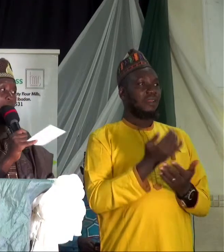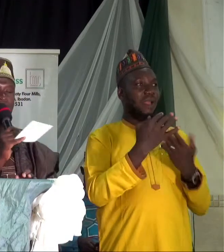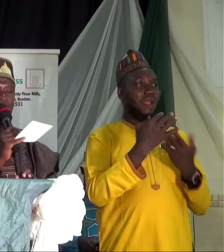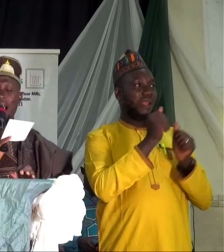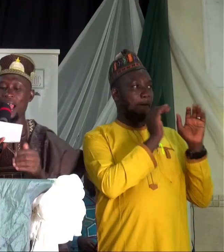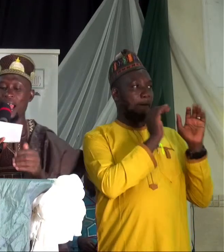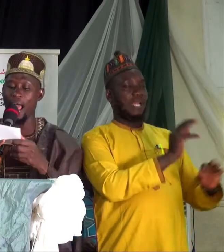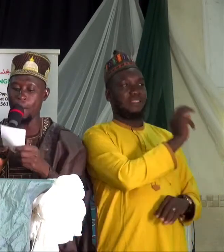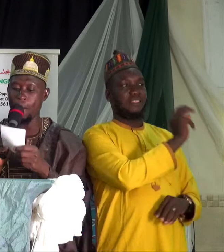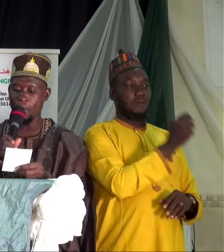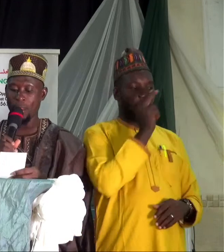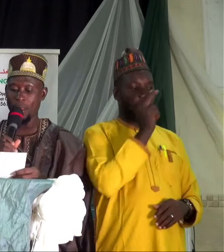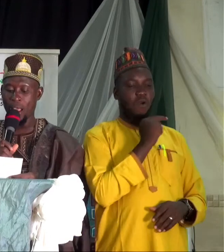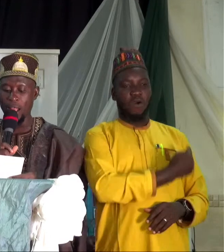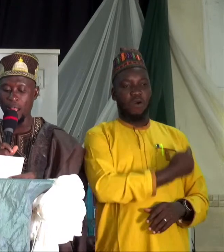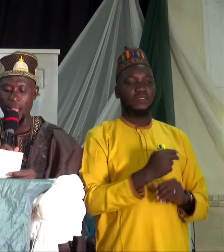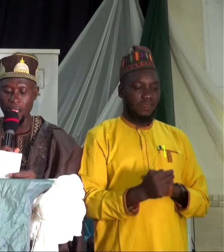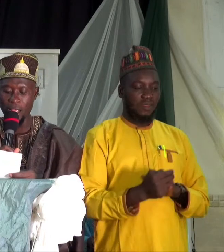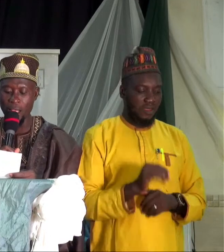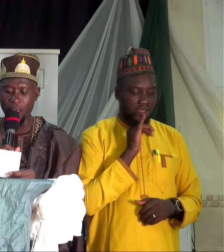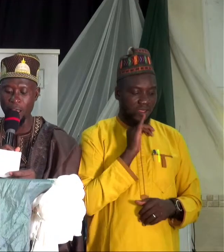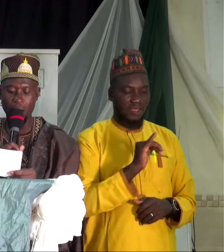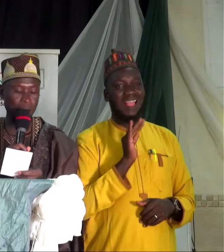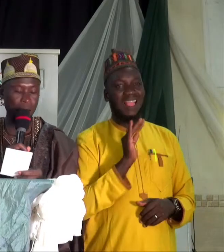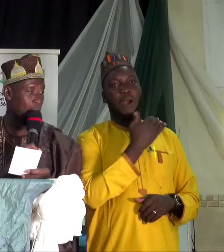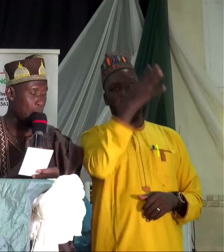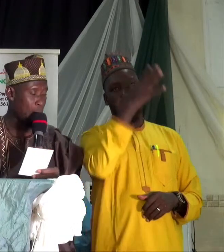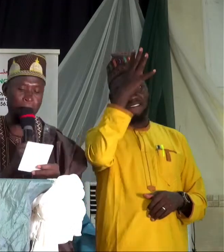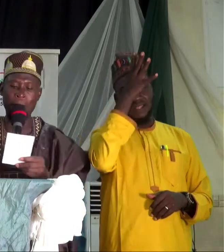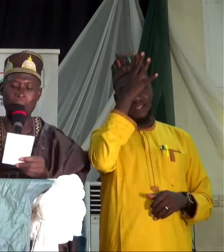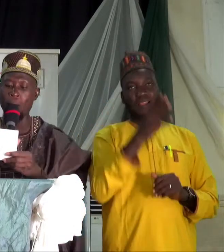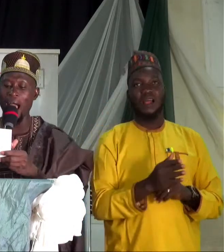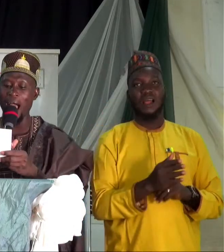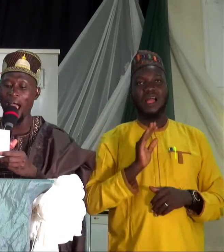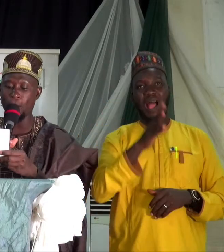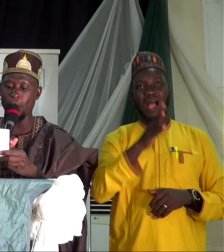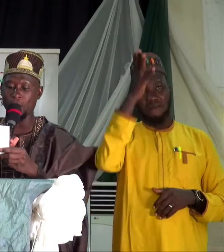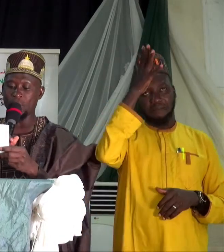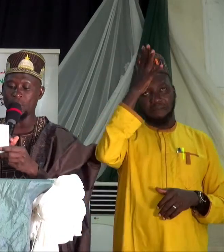ese daada ana ni baba wa